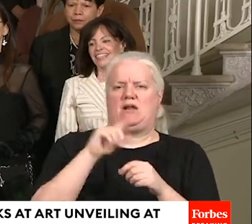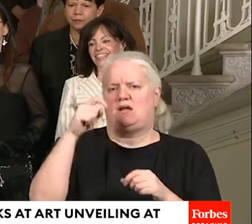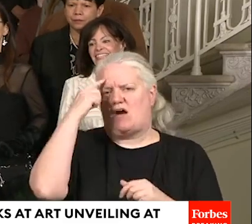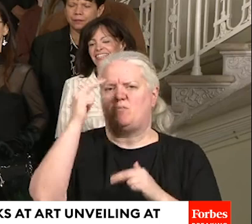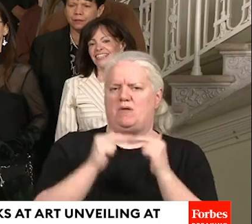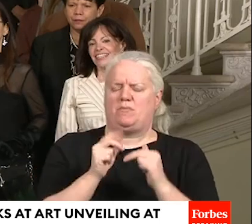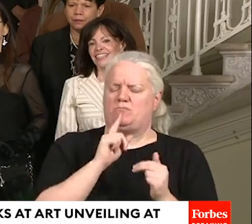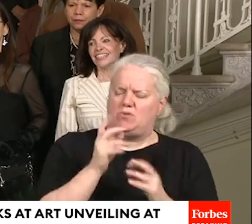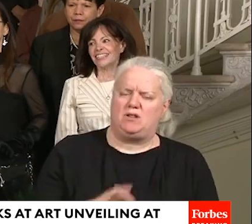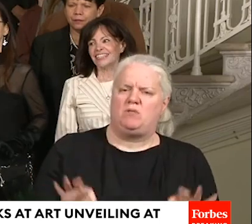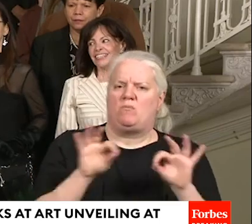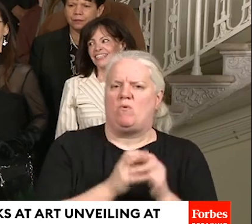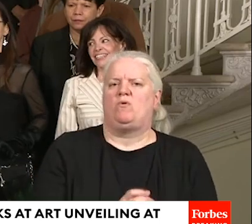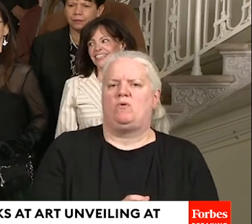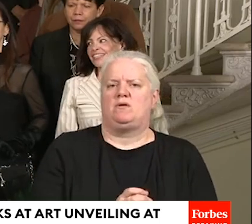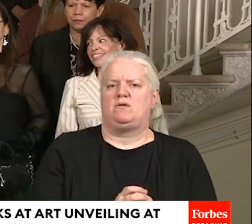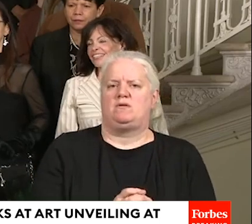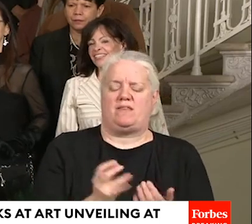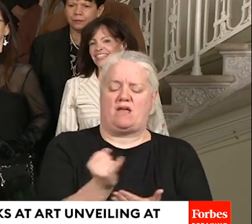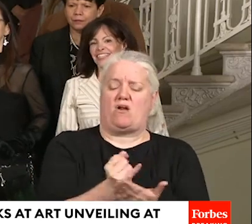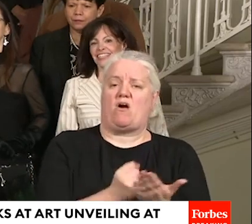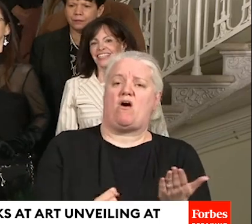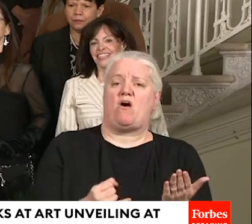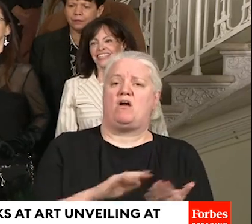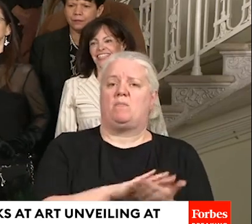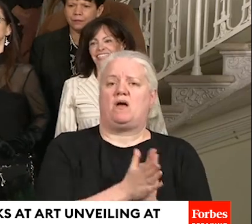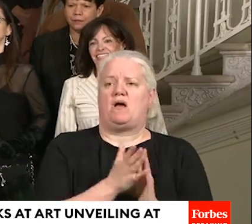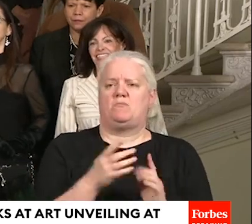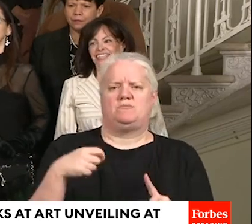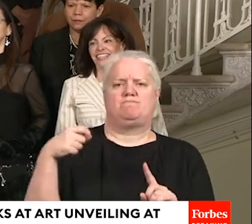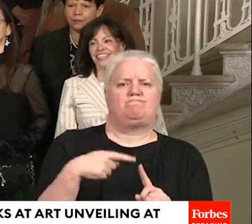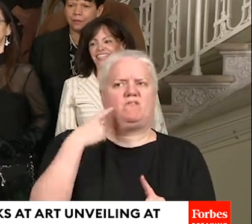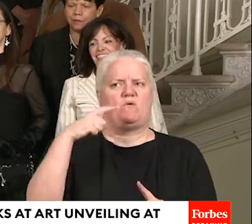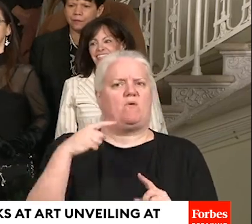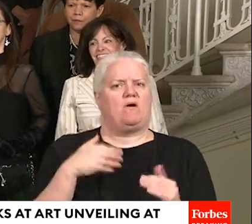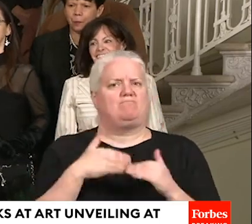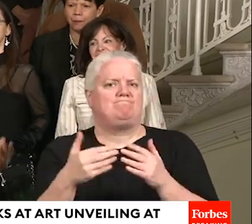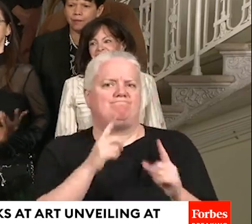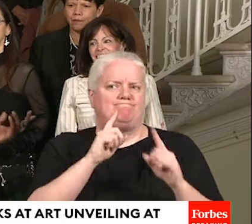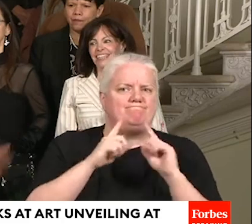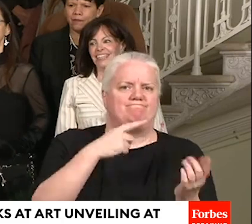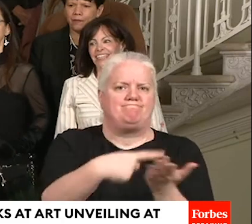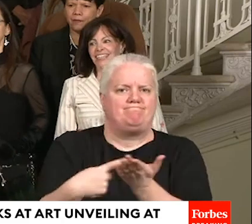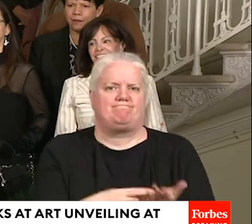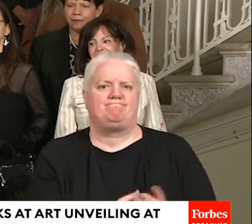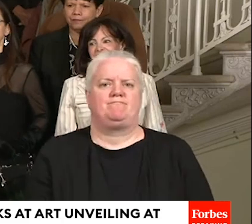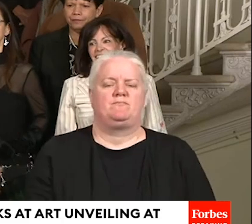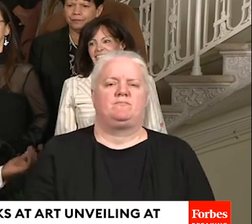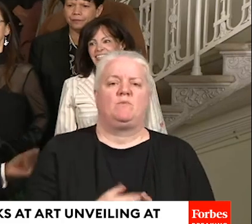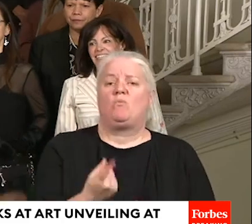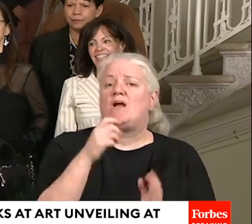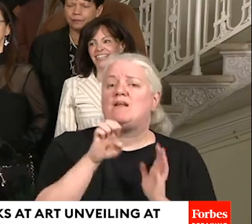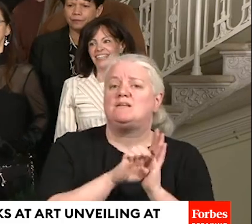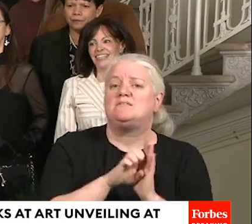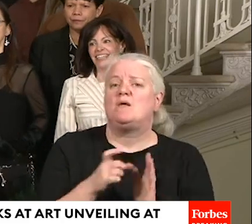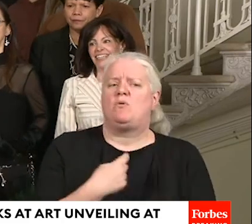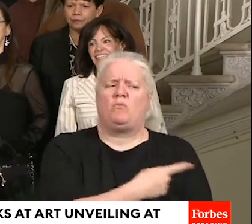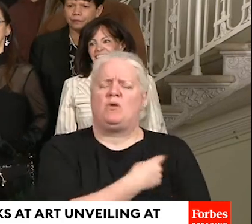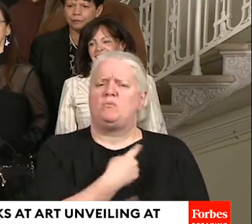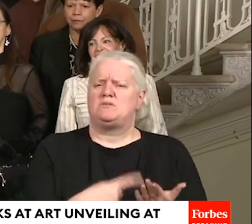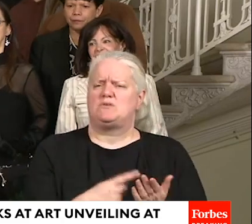to have art as a catalyst for discussion. Just to give you an illustration, as we were discussing where to place this work, Andrea and I,